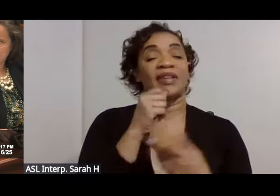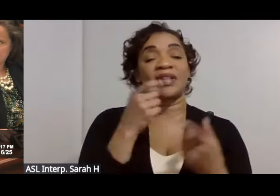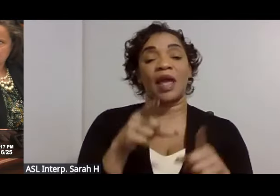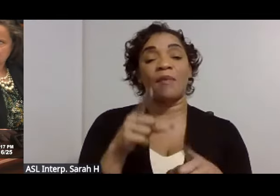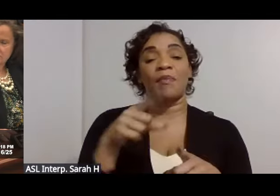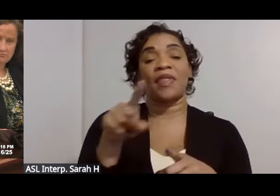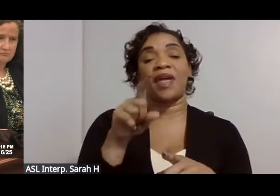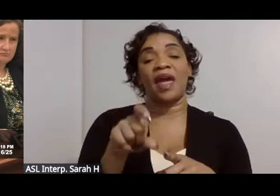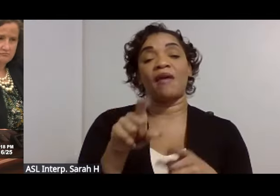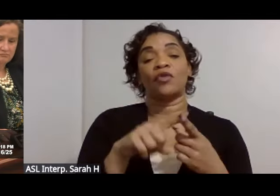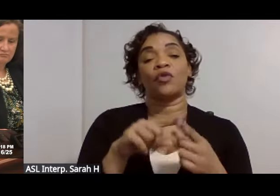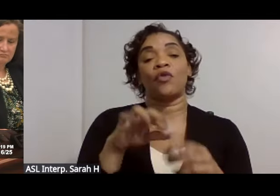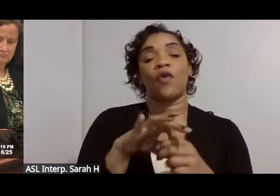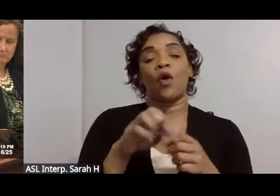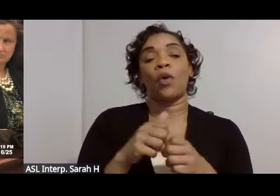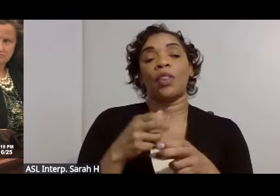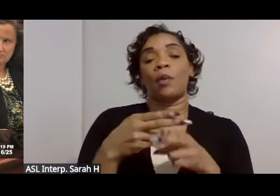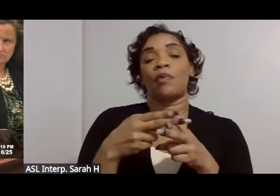huge and,